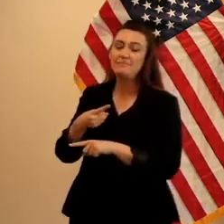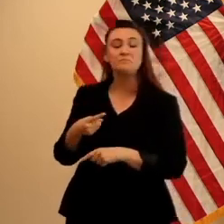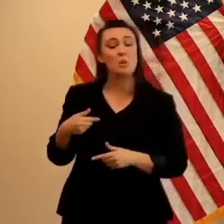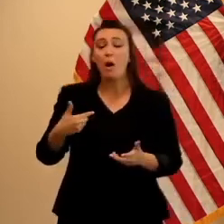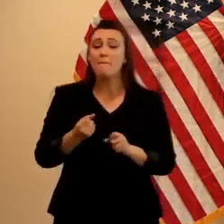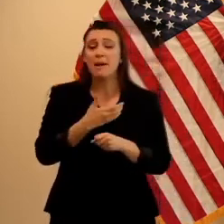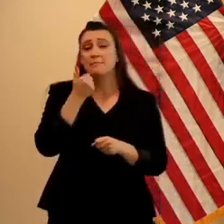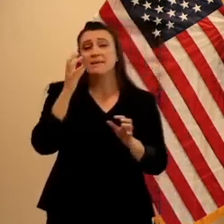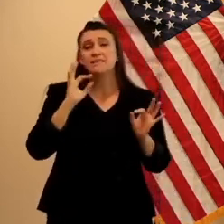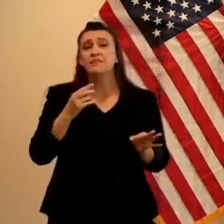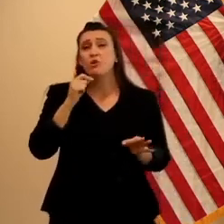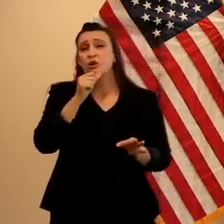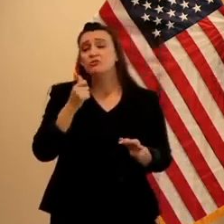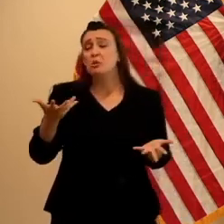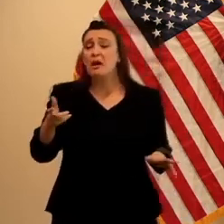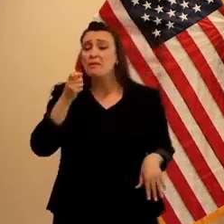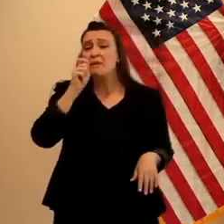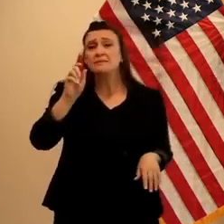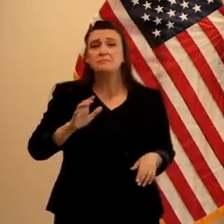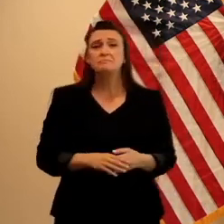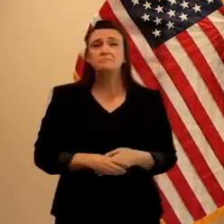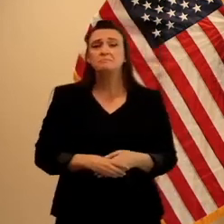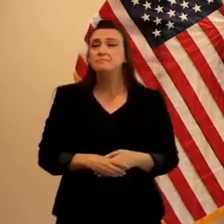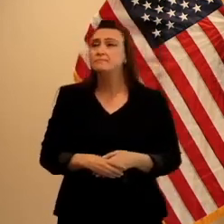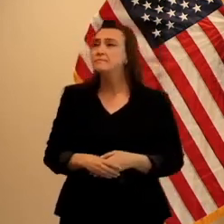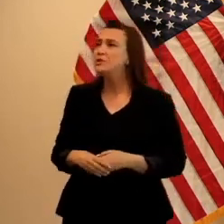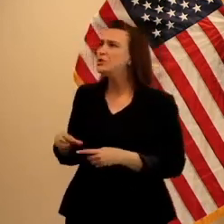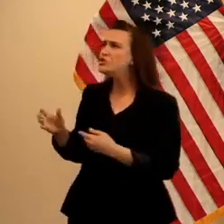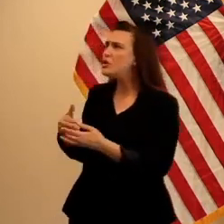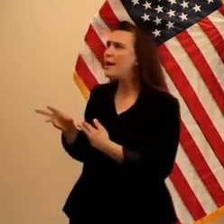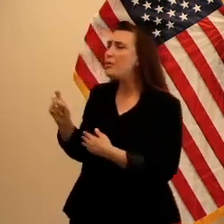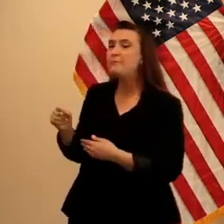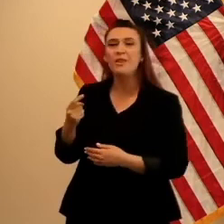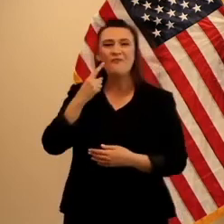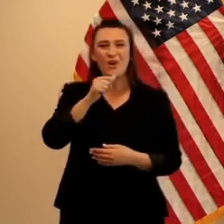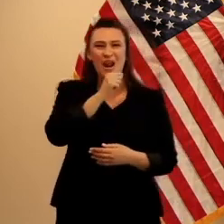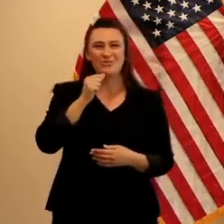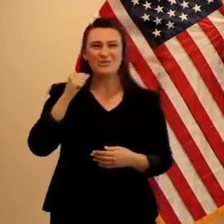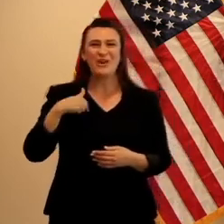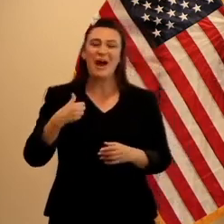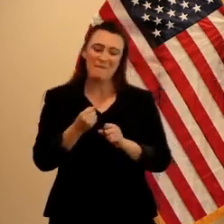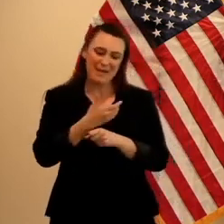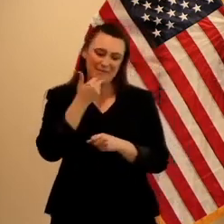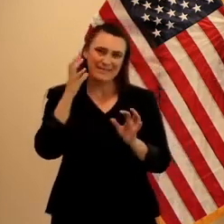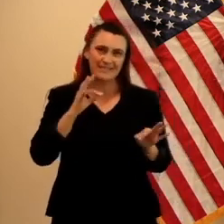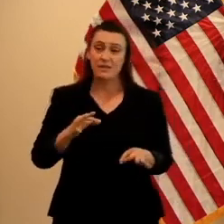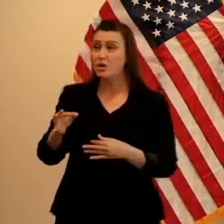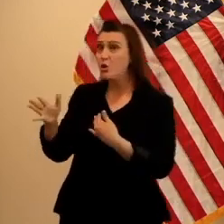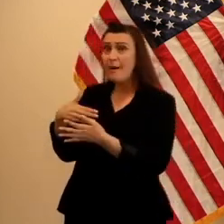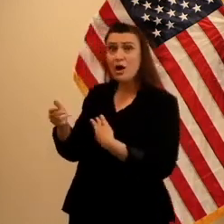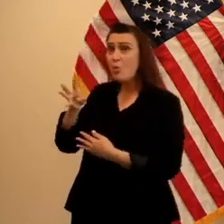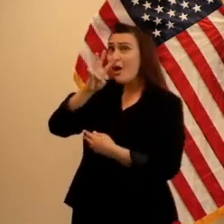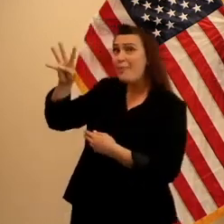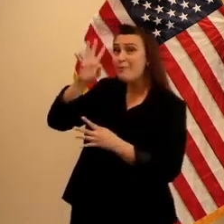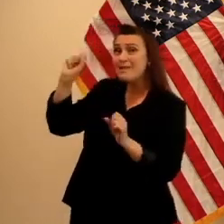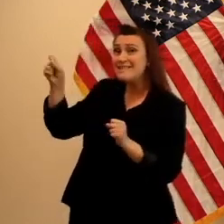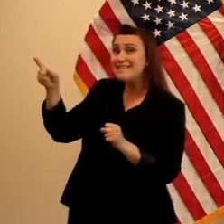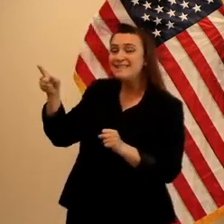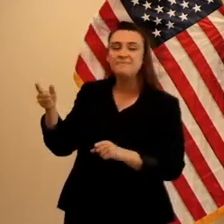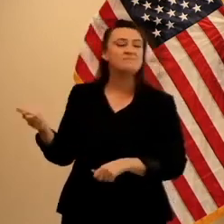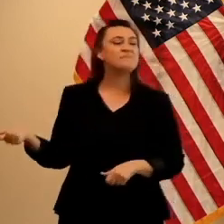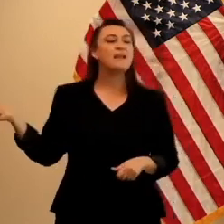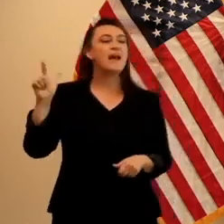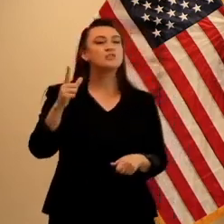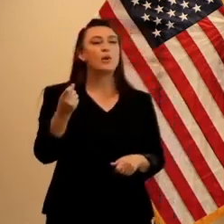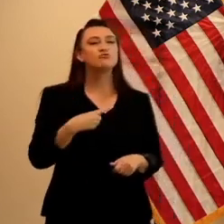decision for Arizona. So there's your answer. For Arizona, I'm going to make the best decision. No matter what the president says. Next